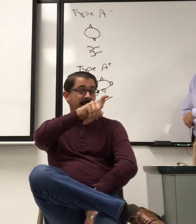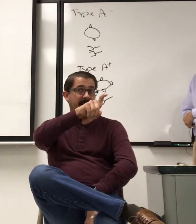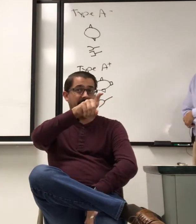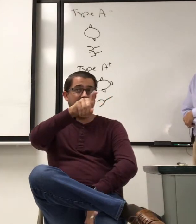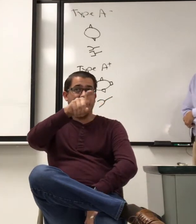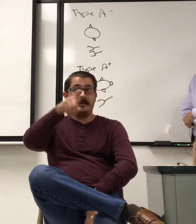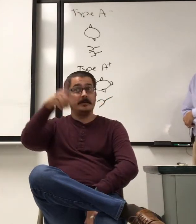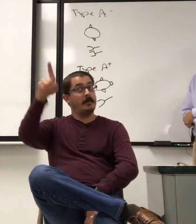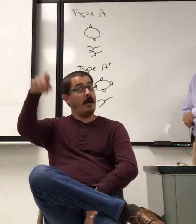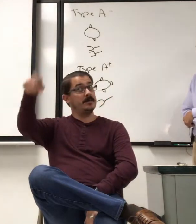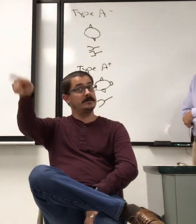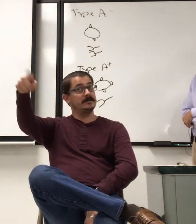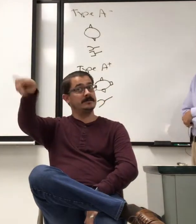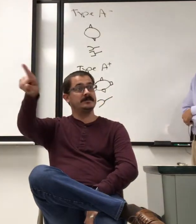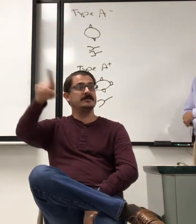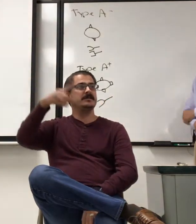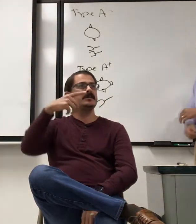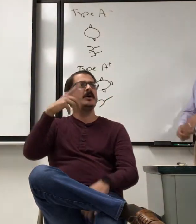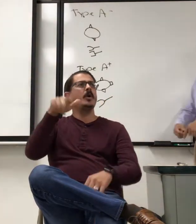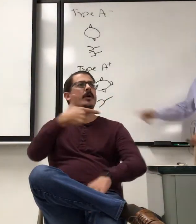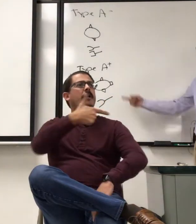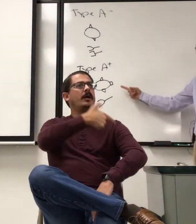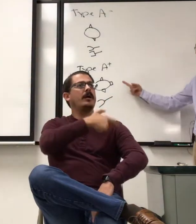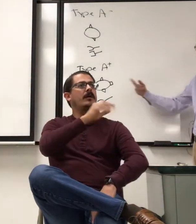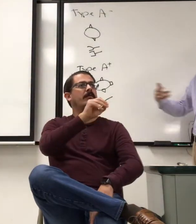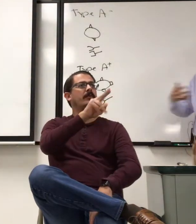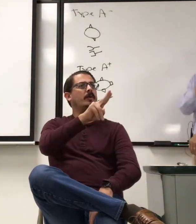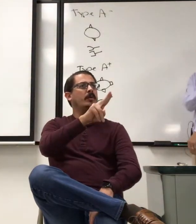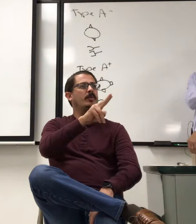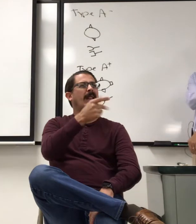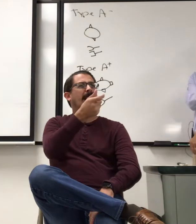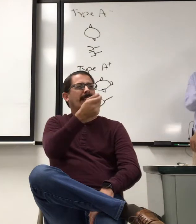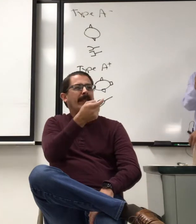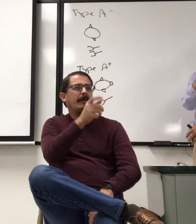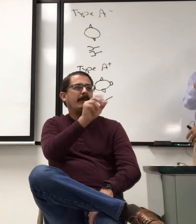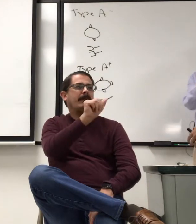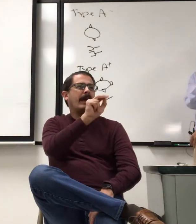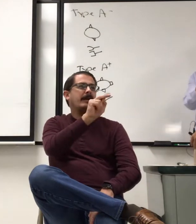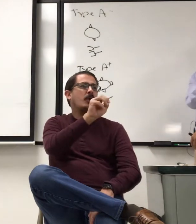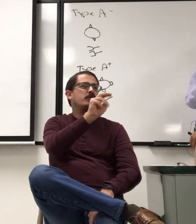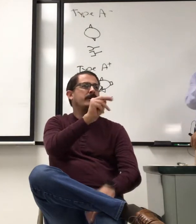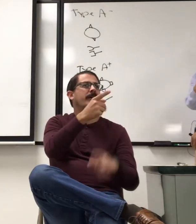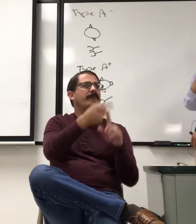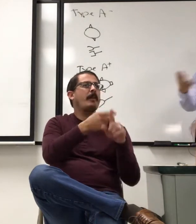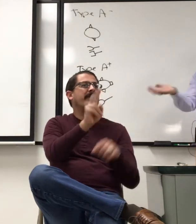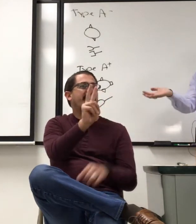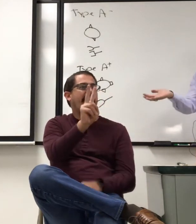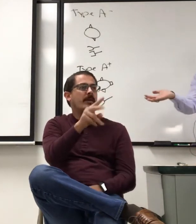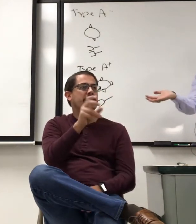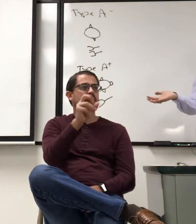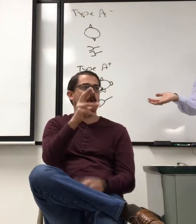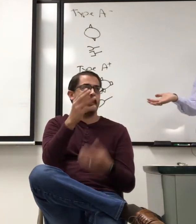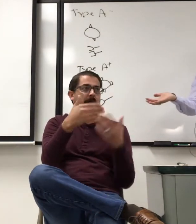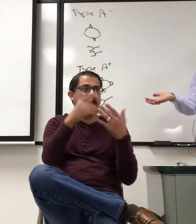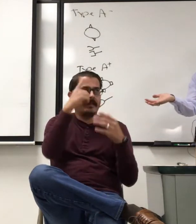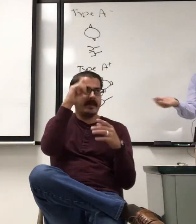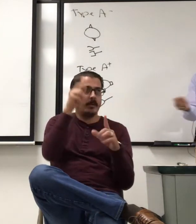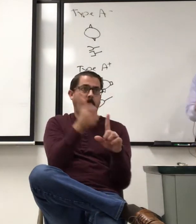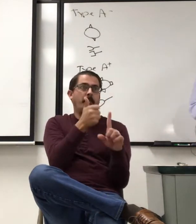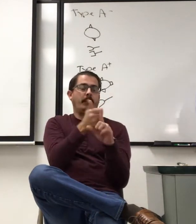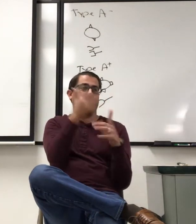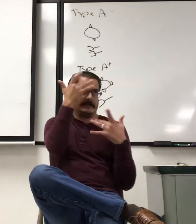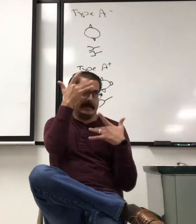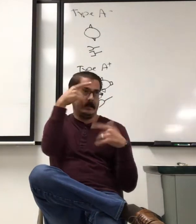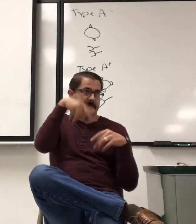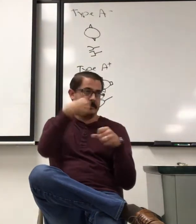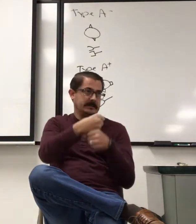All of you ought to get it. What are you getting when you get the flu shot? They give you a little bit of antigen from the virus or whatever they think is going to come around this